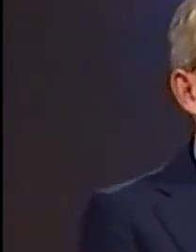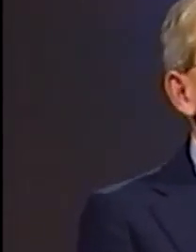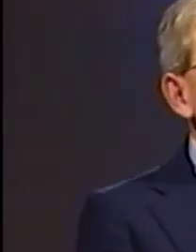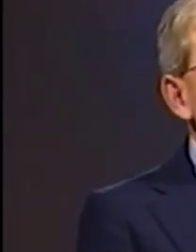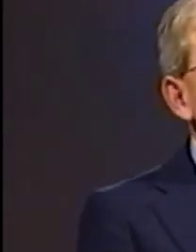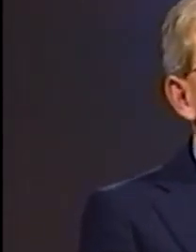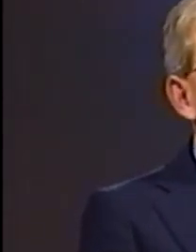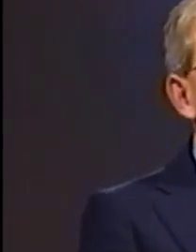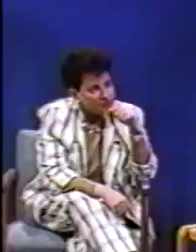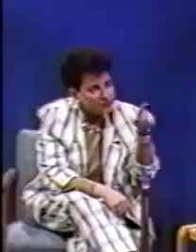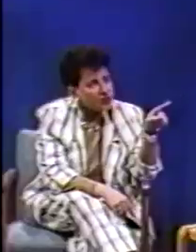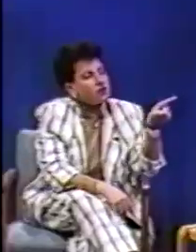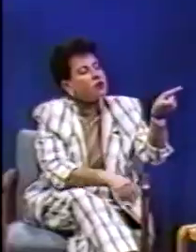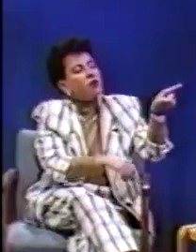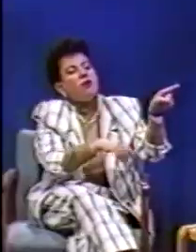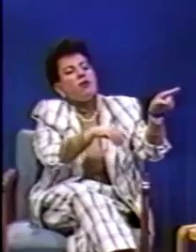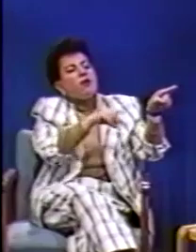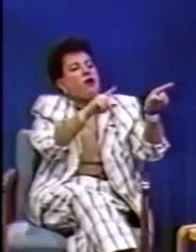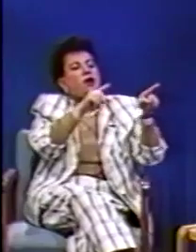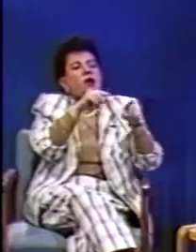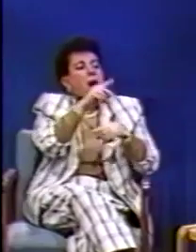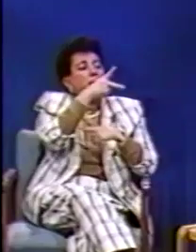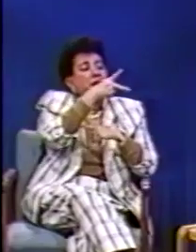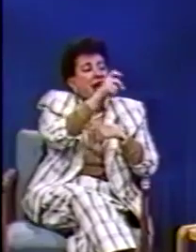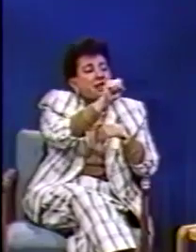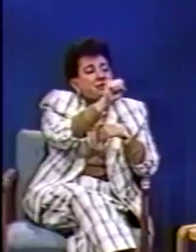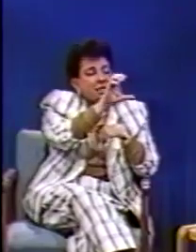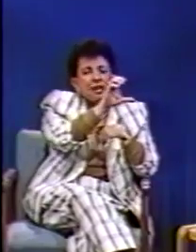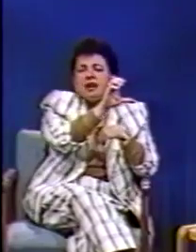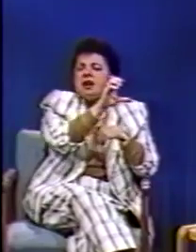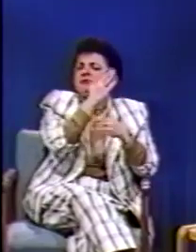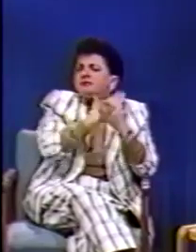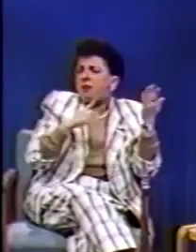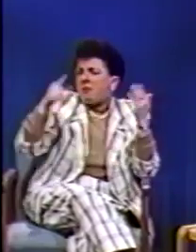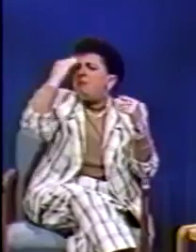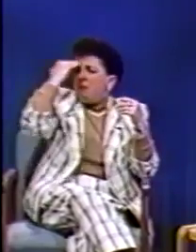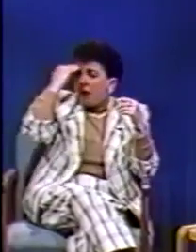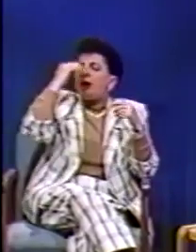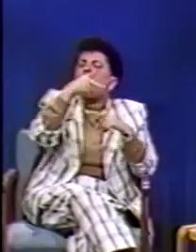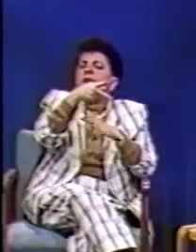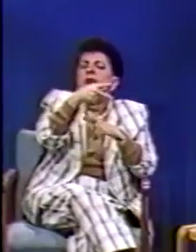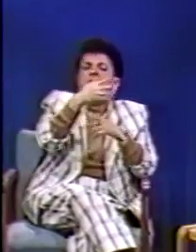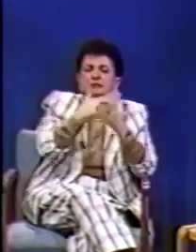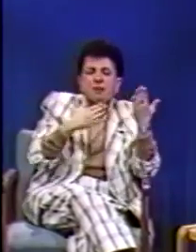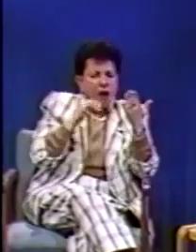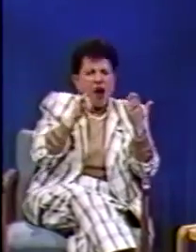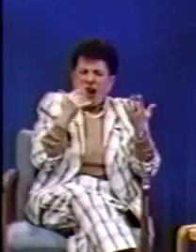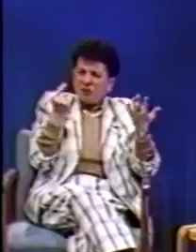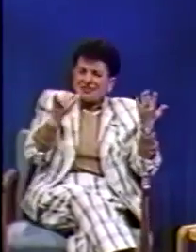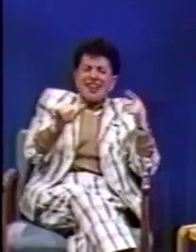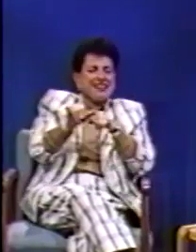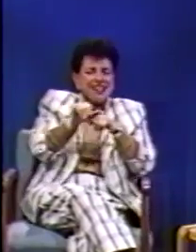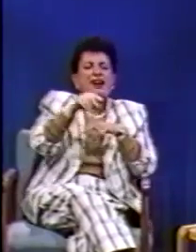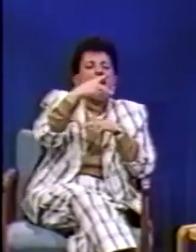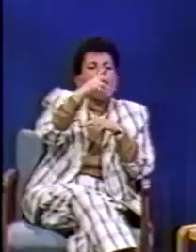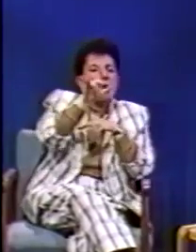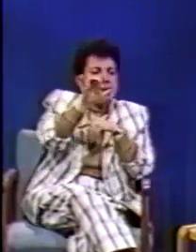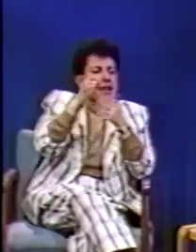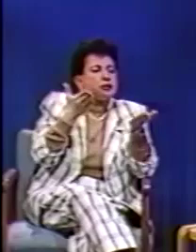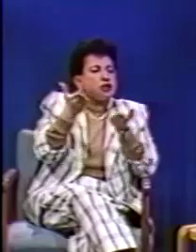that's really what led to the service being established. Okay, when you speak about PSC, many people don't know